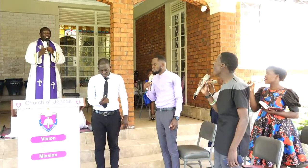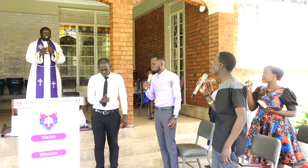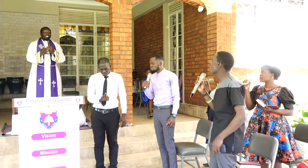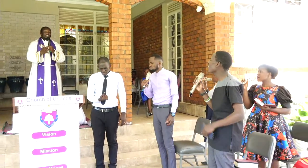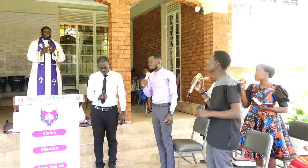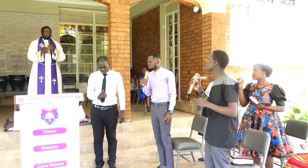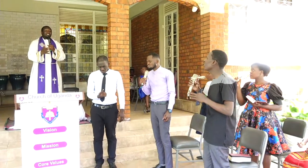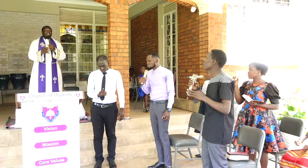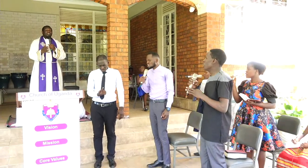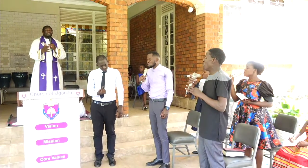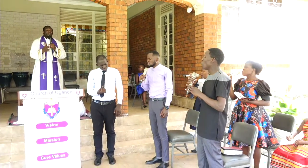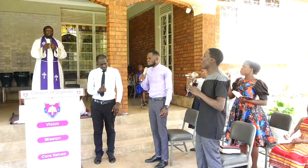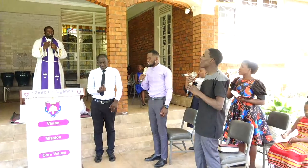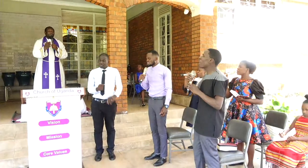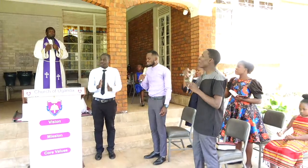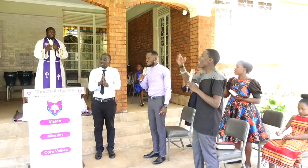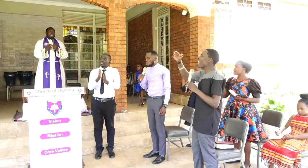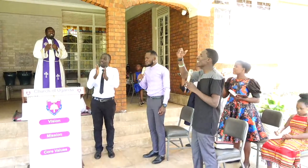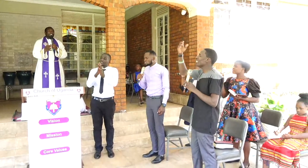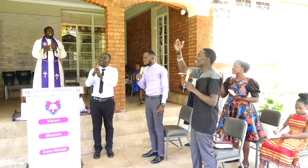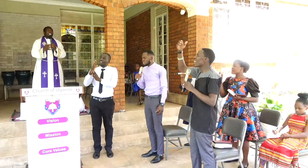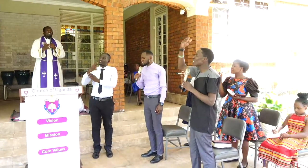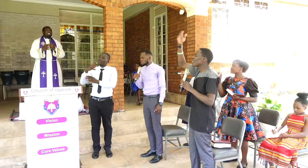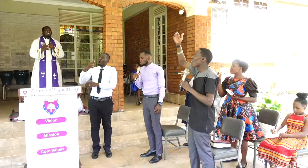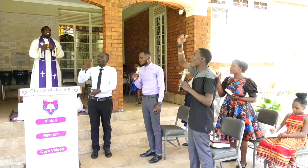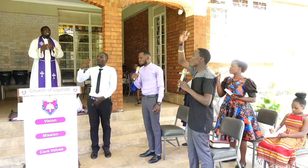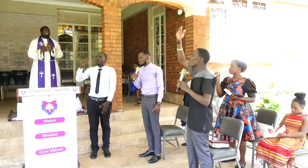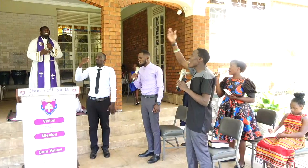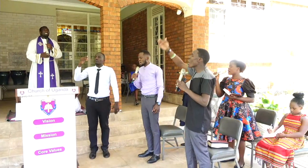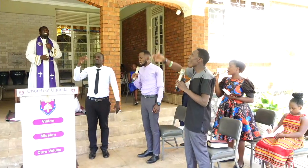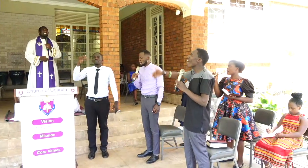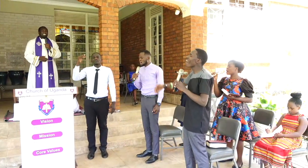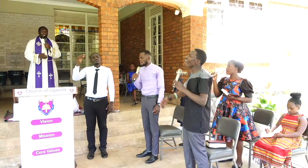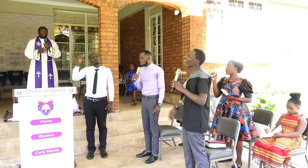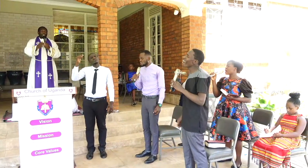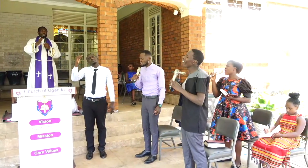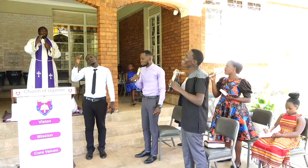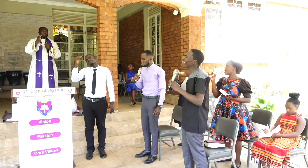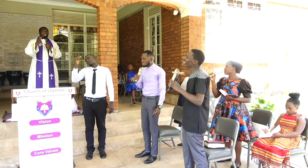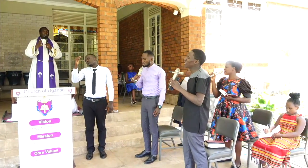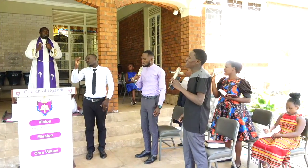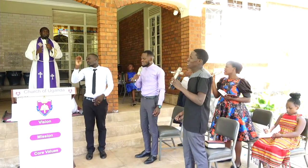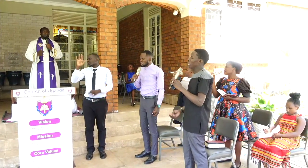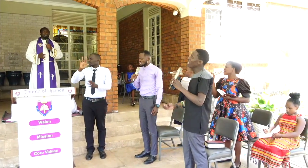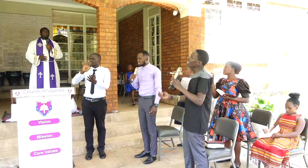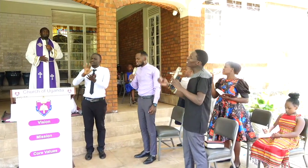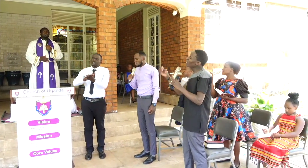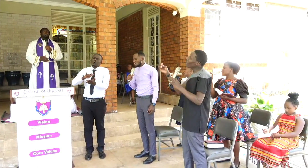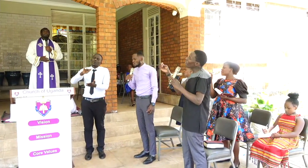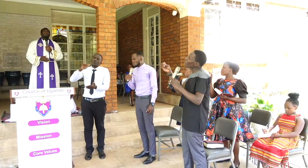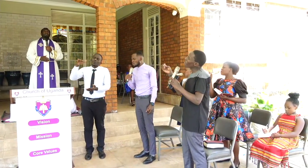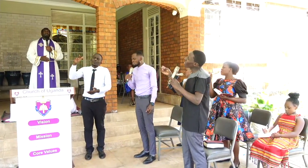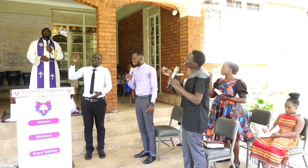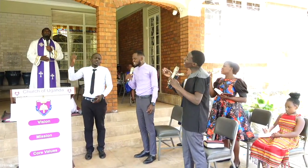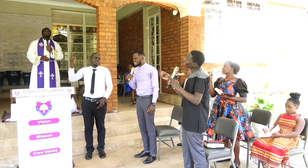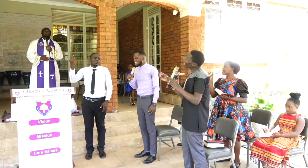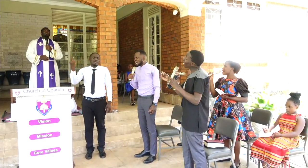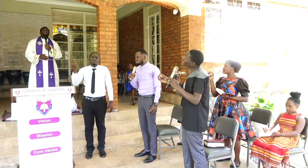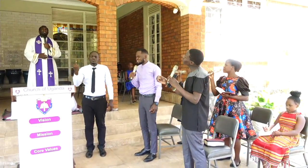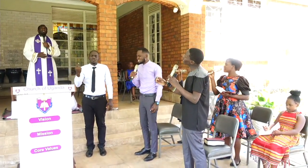down. In England, when the praises go up, His glory comes. His